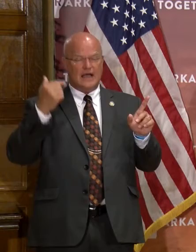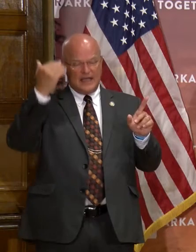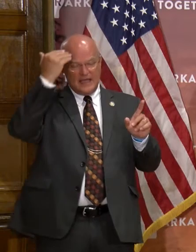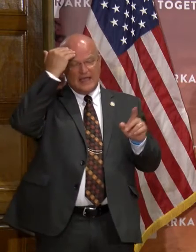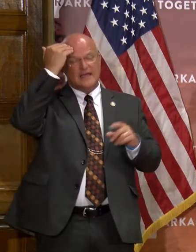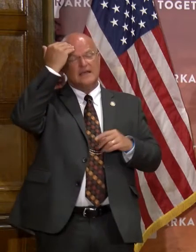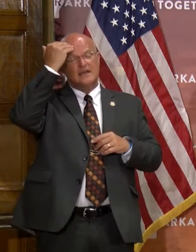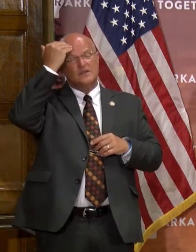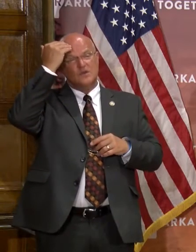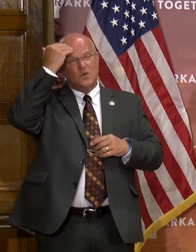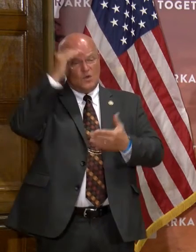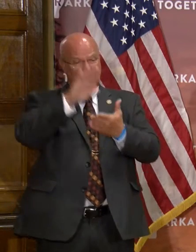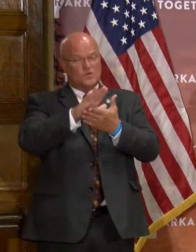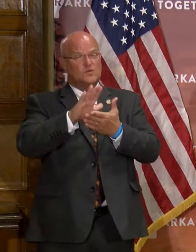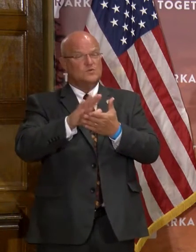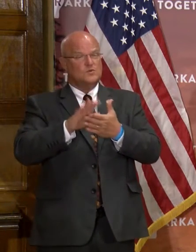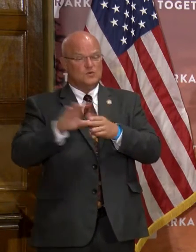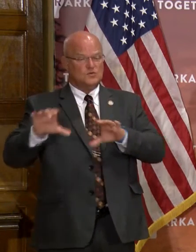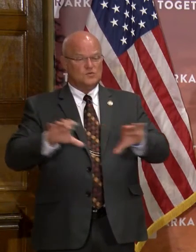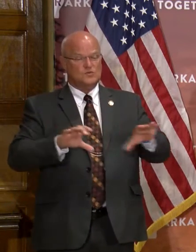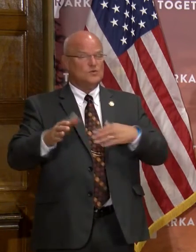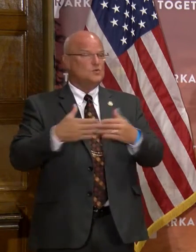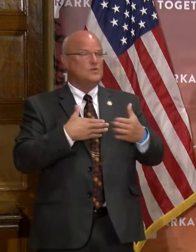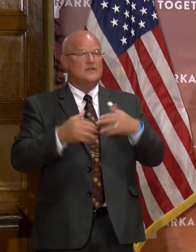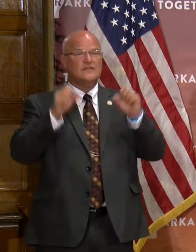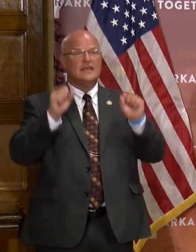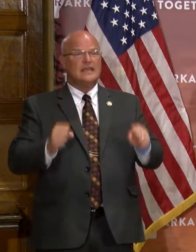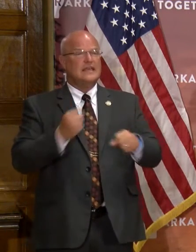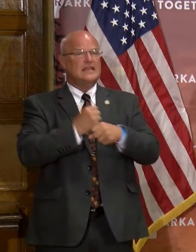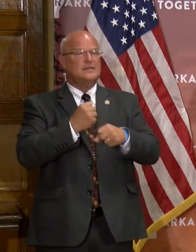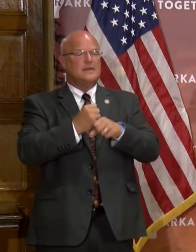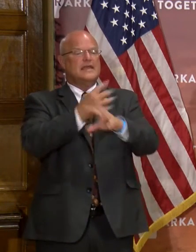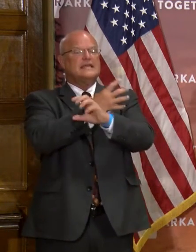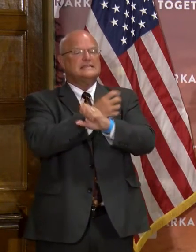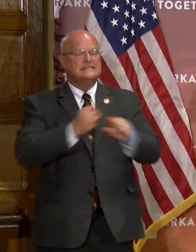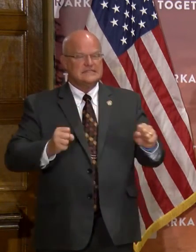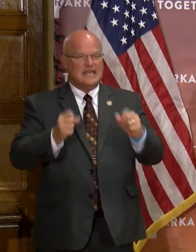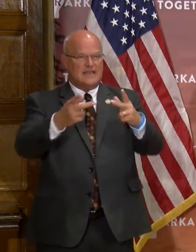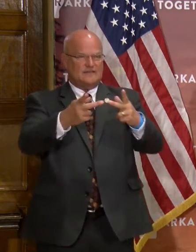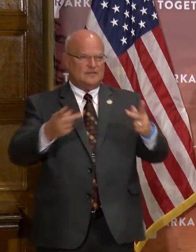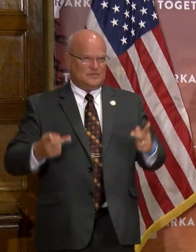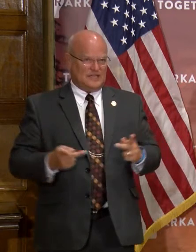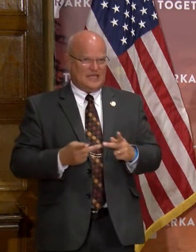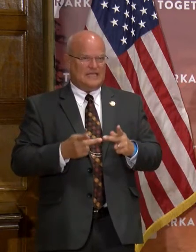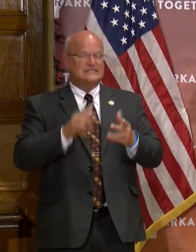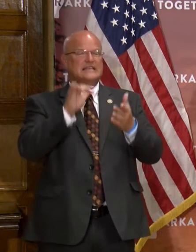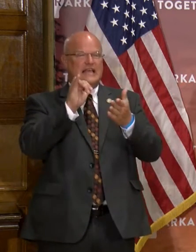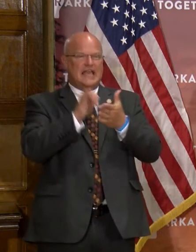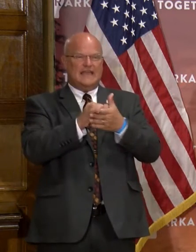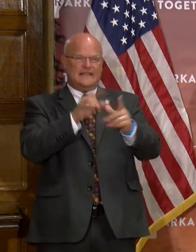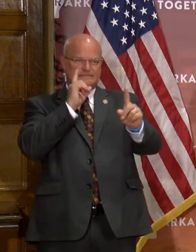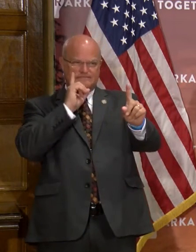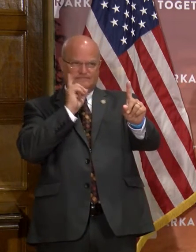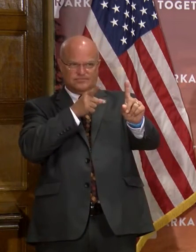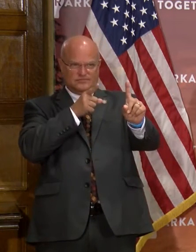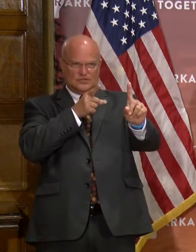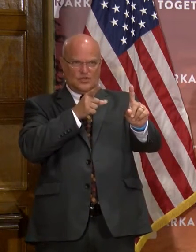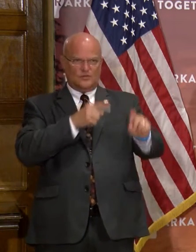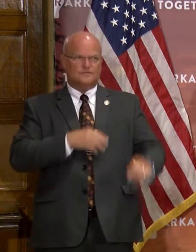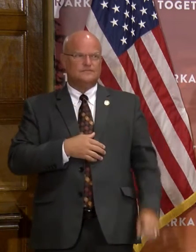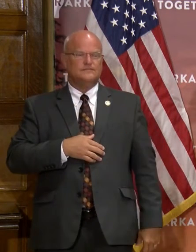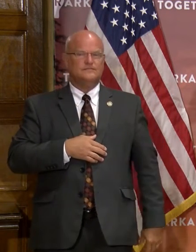that the schools are doing everything they can to make it a safe environment, and that's the direction we need to continue to go.